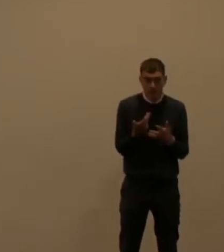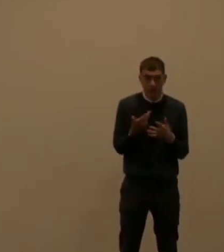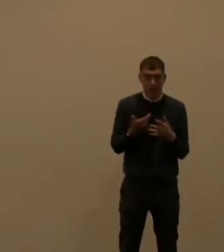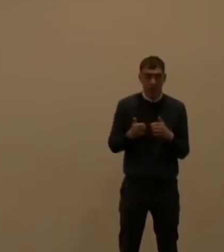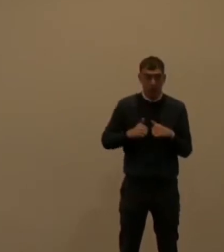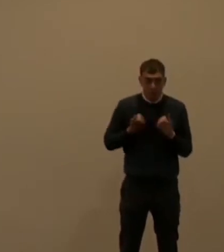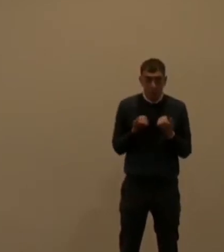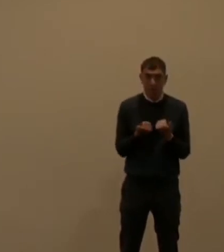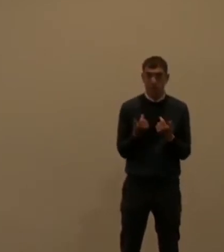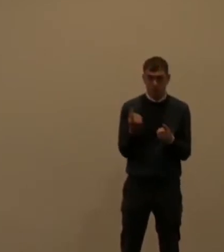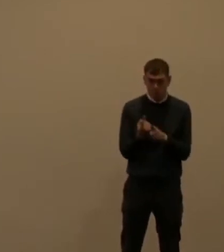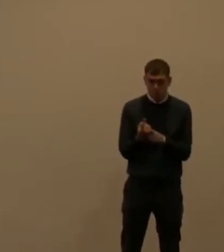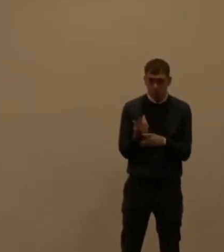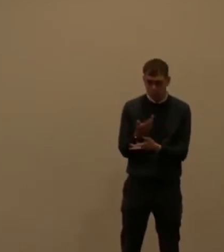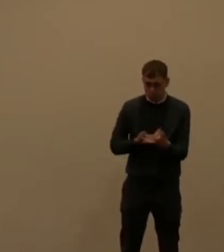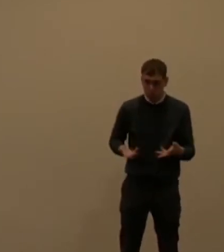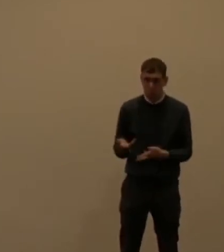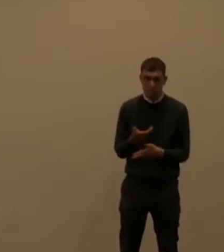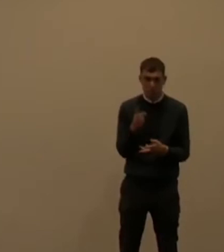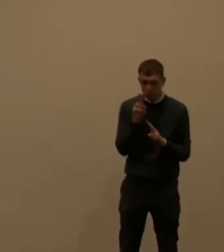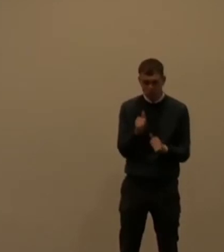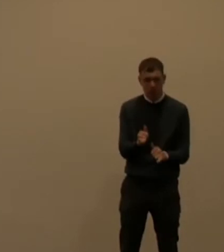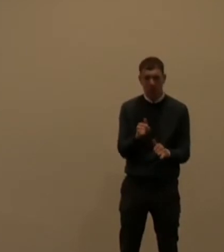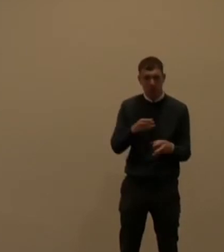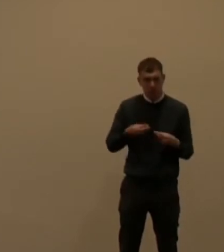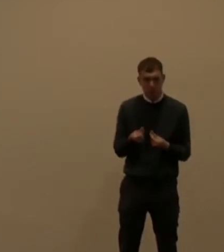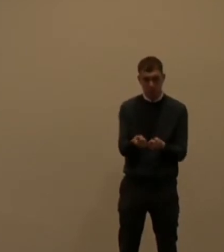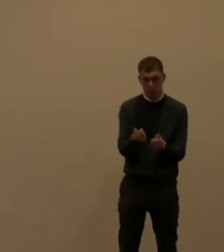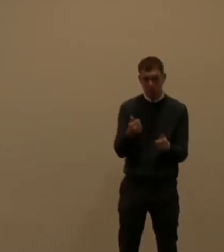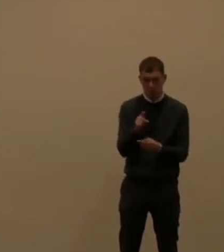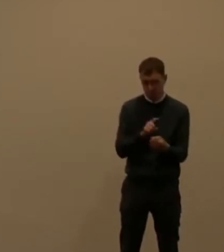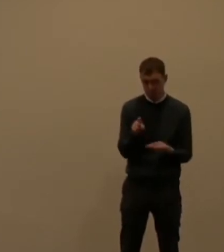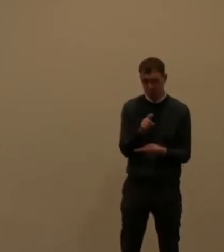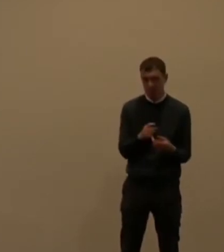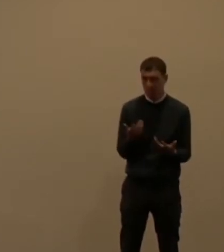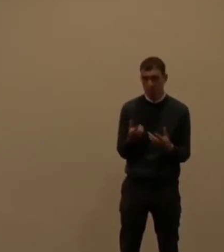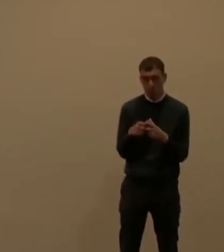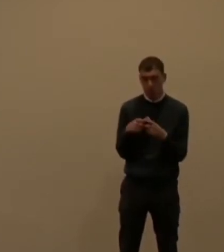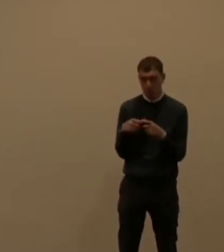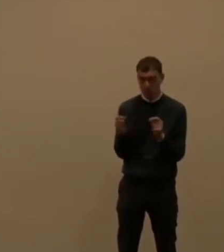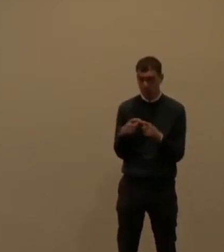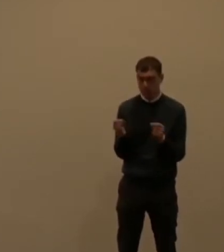morning just to figure out that things are going smoothly as they are. We got a lot of tickets that during the process, we